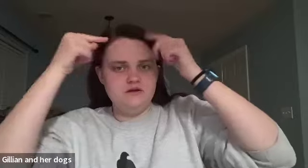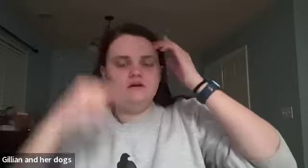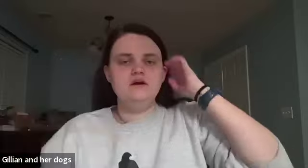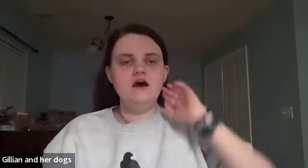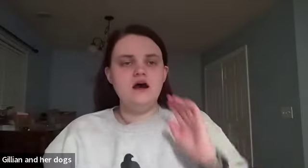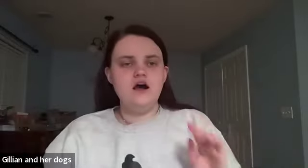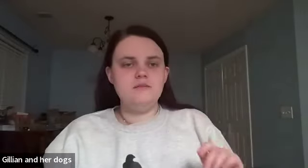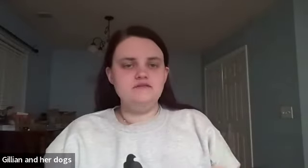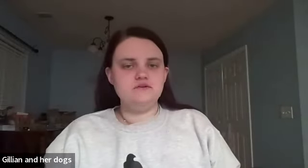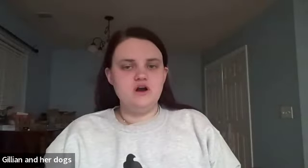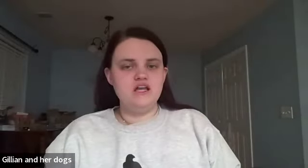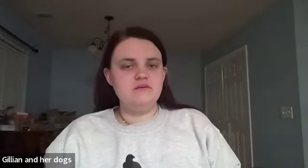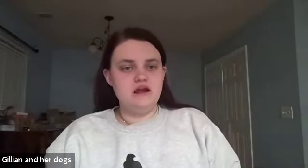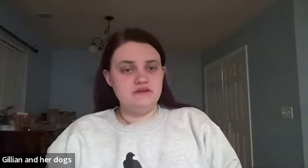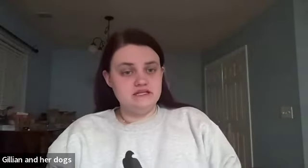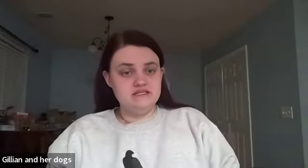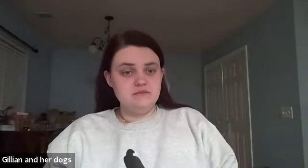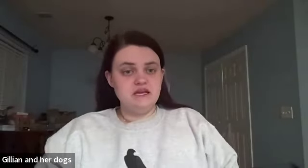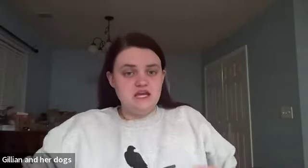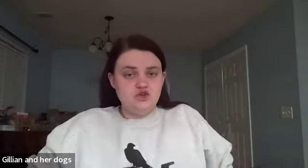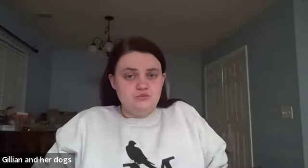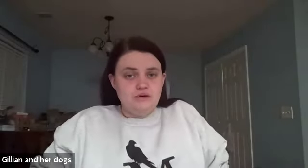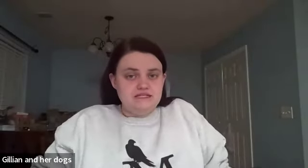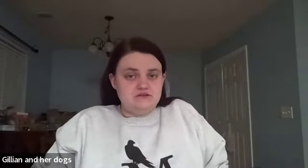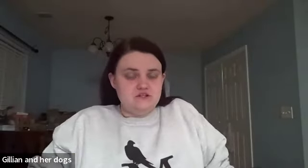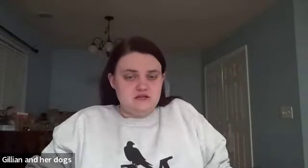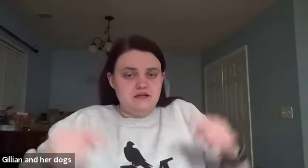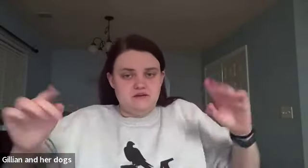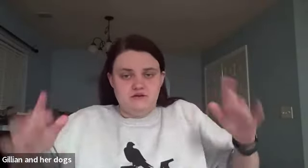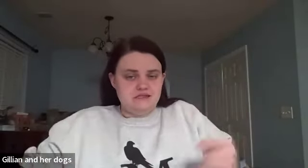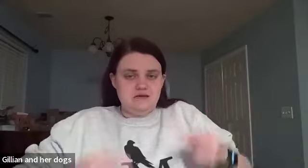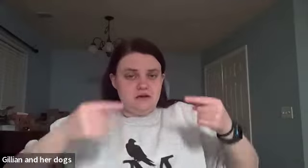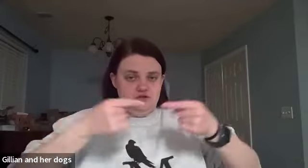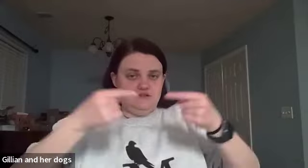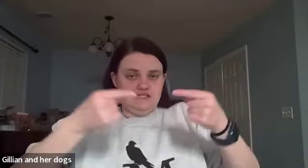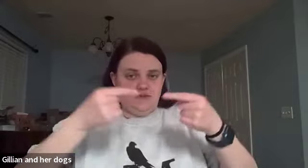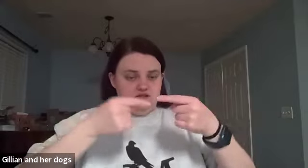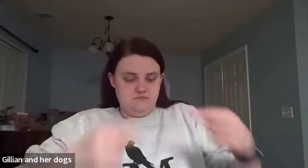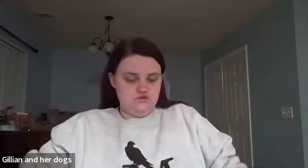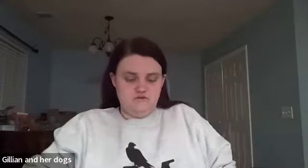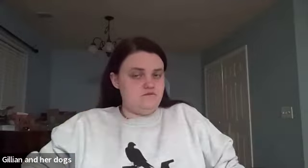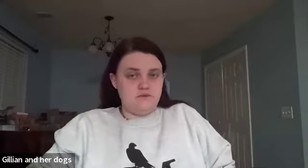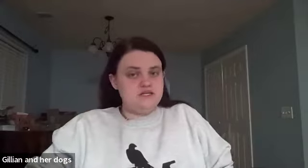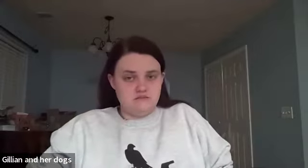here. If you were talking about having a stomach ache, you'd point down to the stomach. You can't see it, but I'm doing the same bouncing motion right in front of my